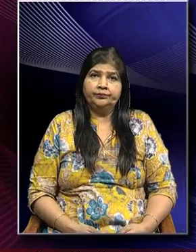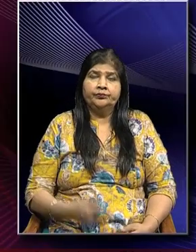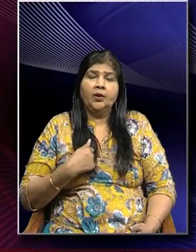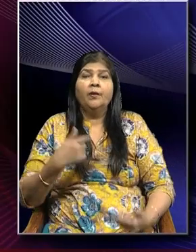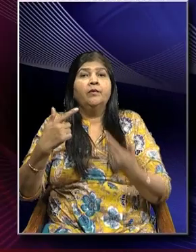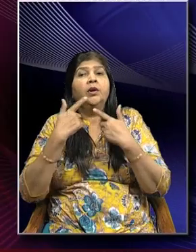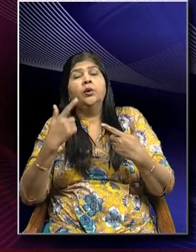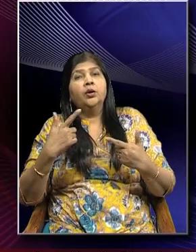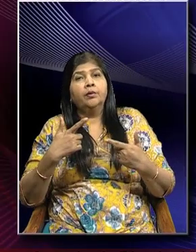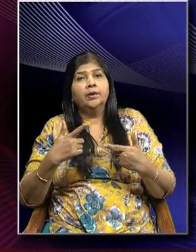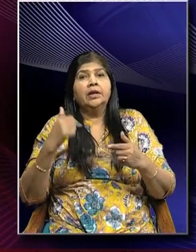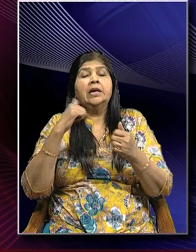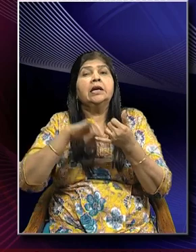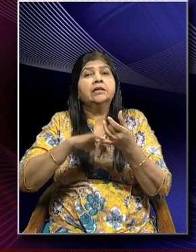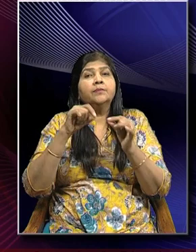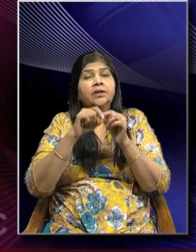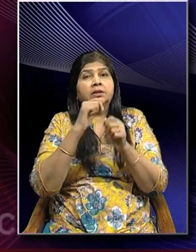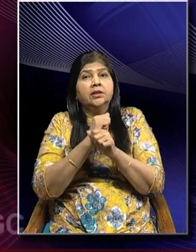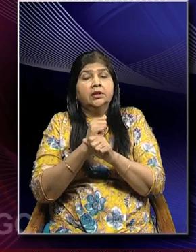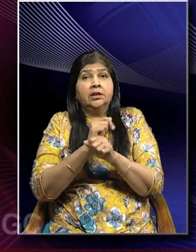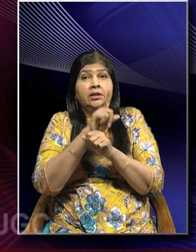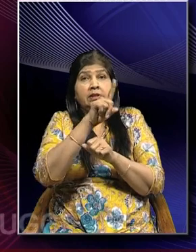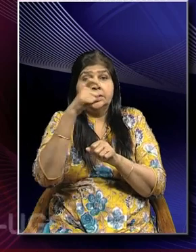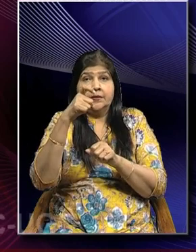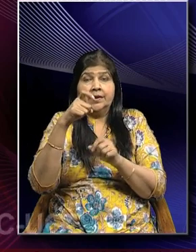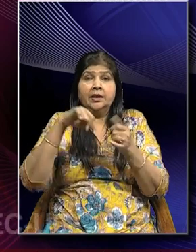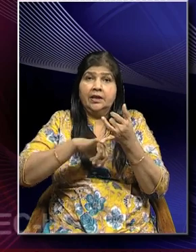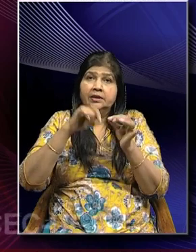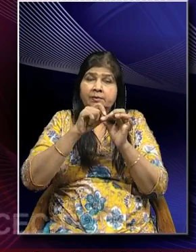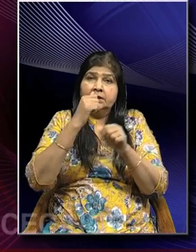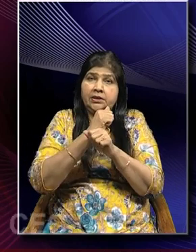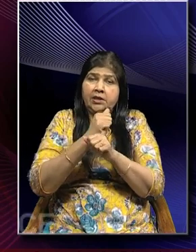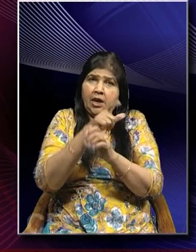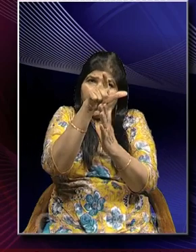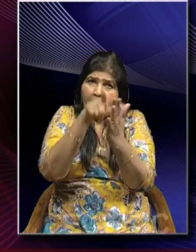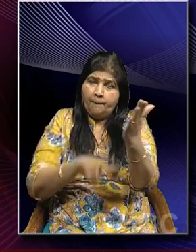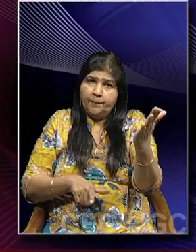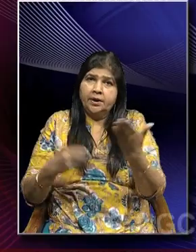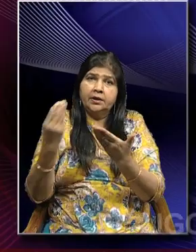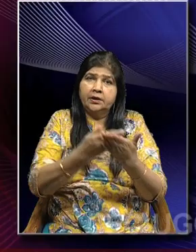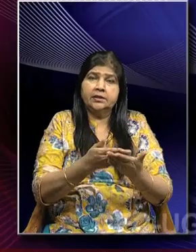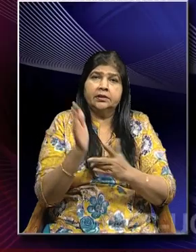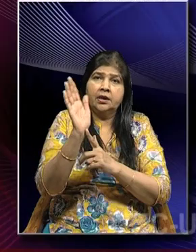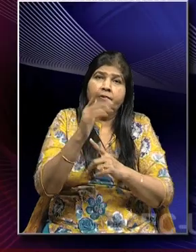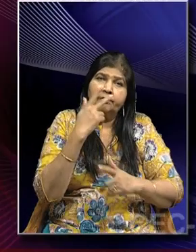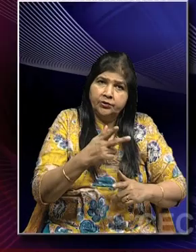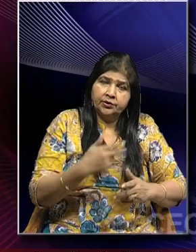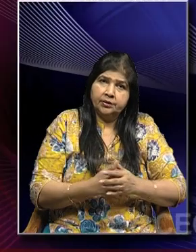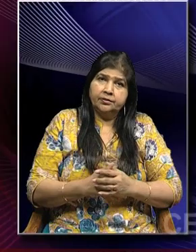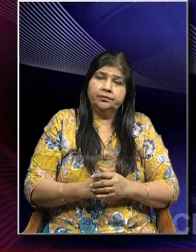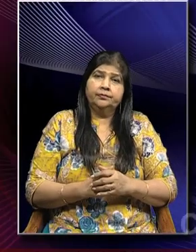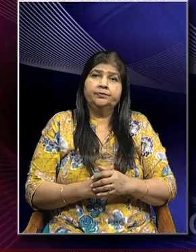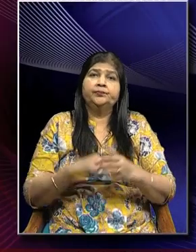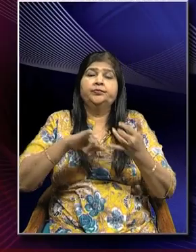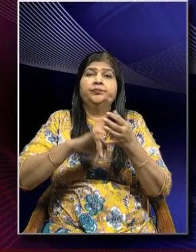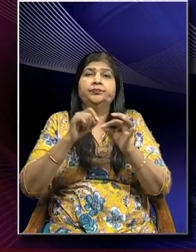talk about the SDGs, there are 17 SDGs, and I am giving you a complete list of the SDGs.